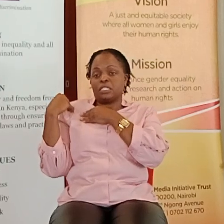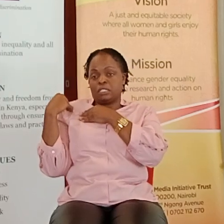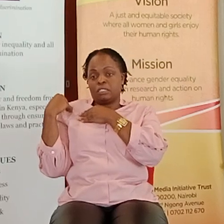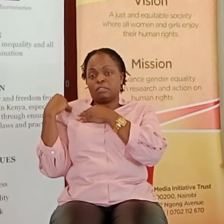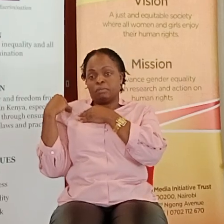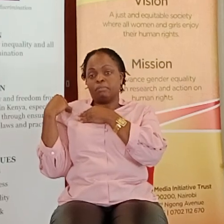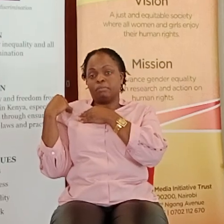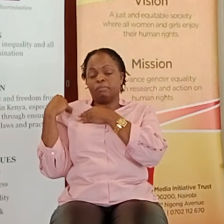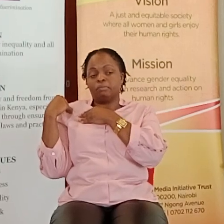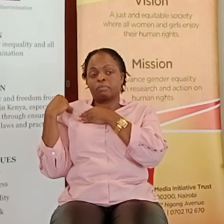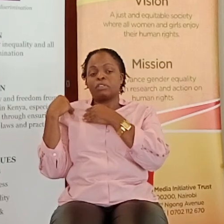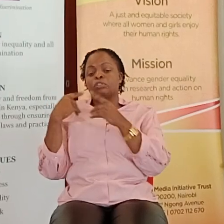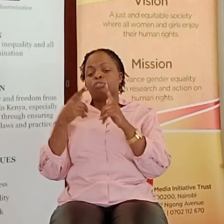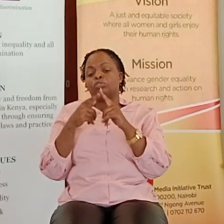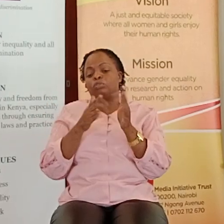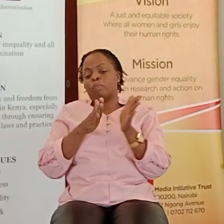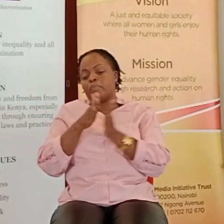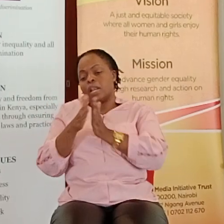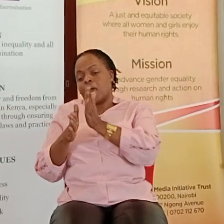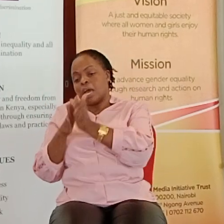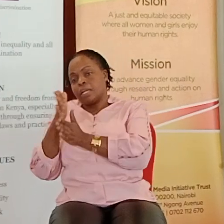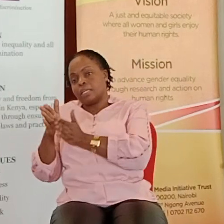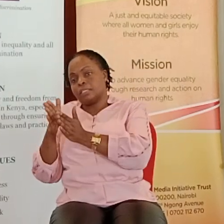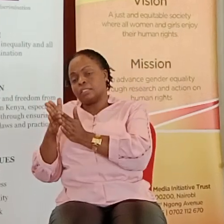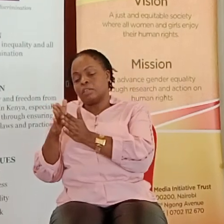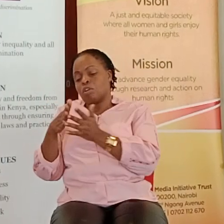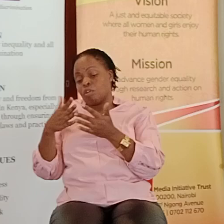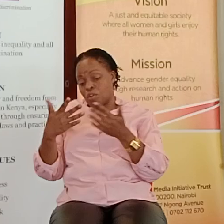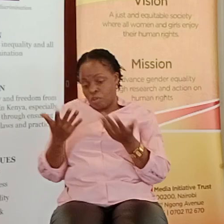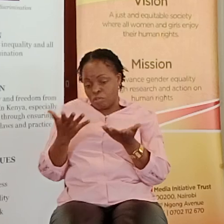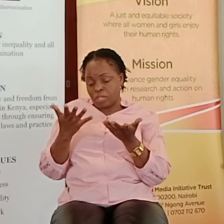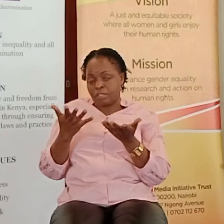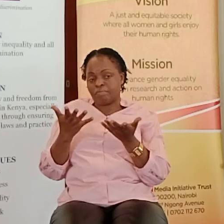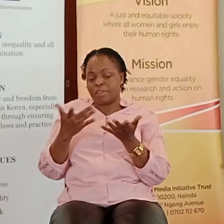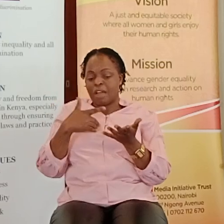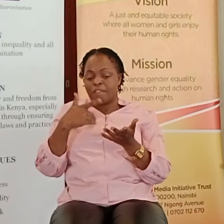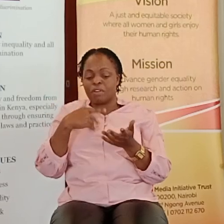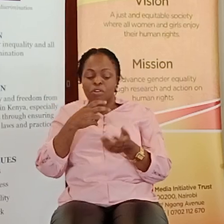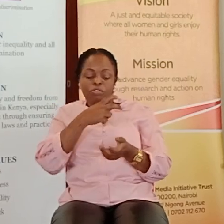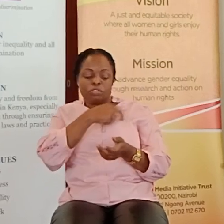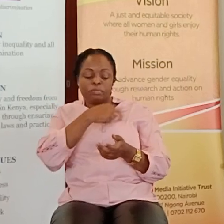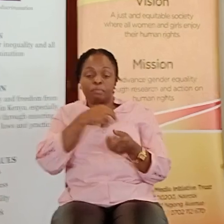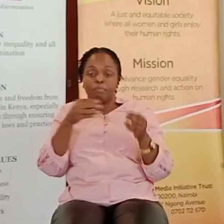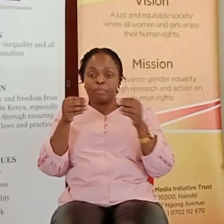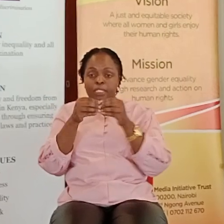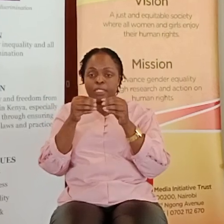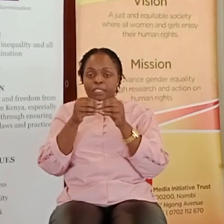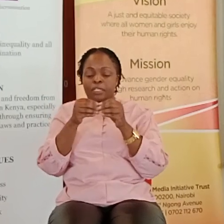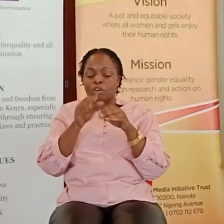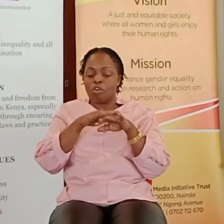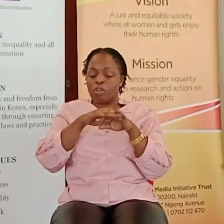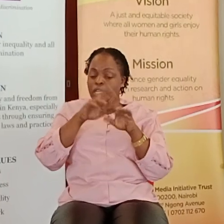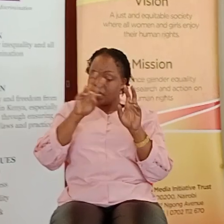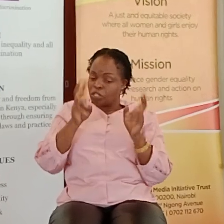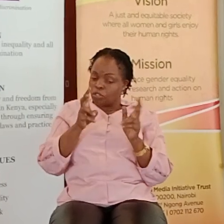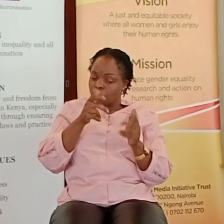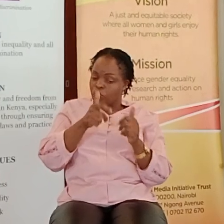to organize for or to facilitate consultative meetings on issues affecting the